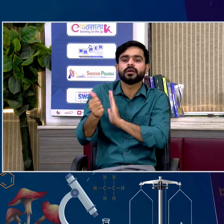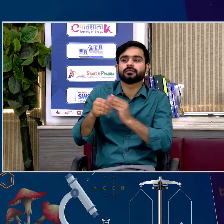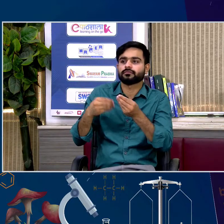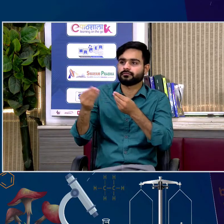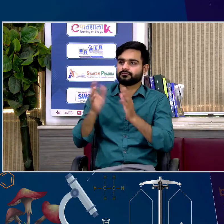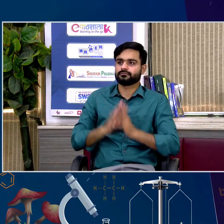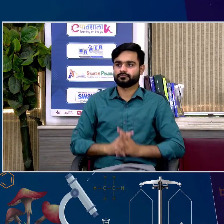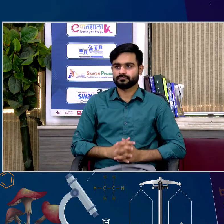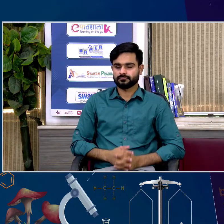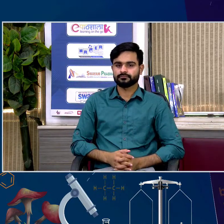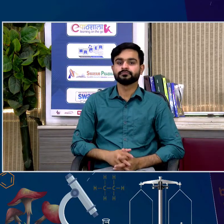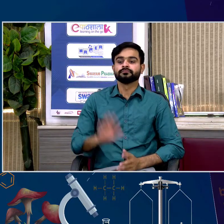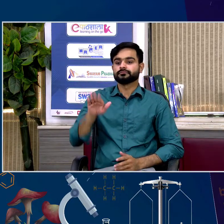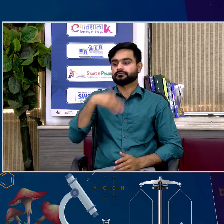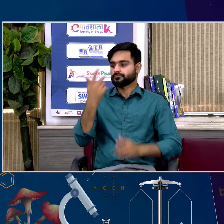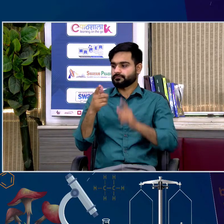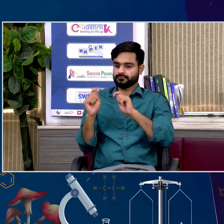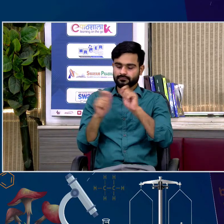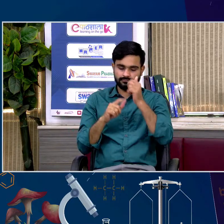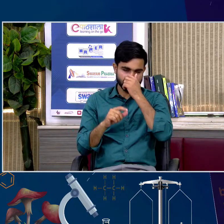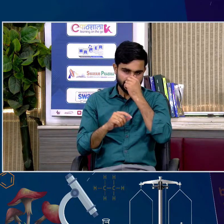generalized. The next slide.